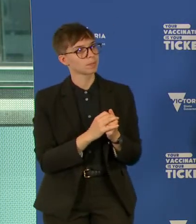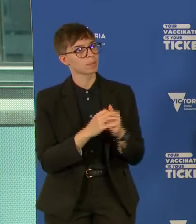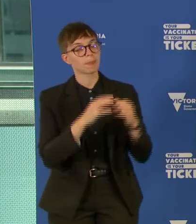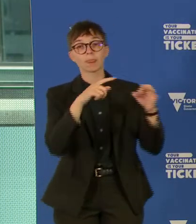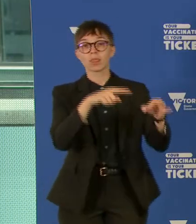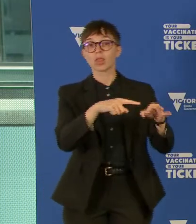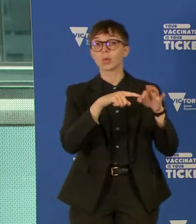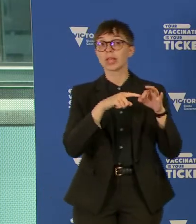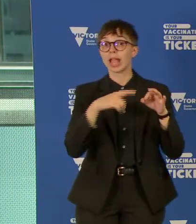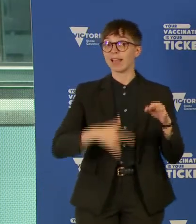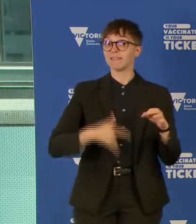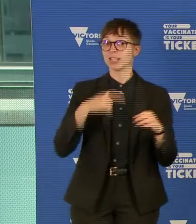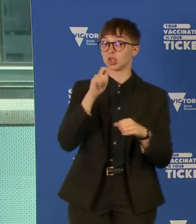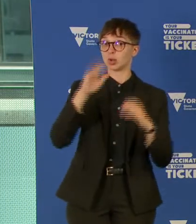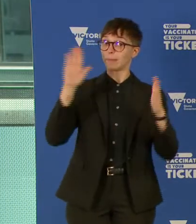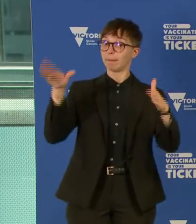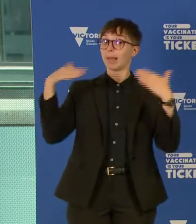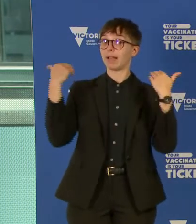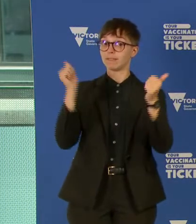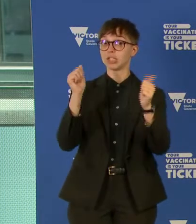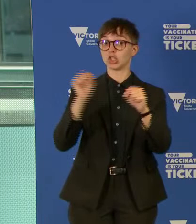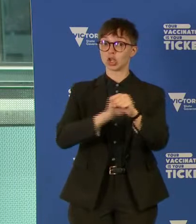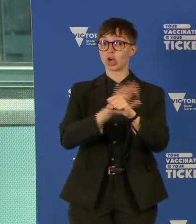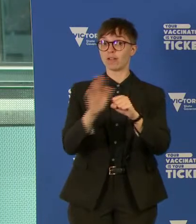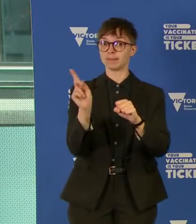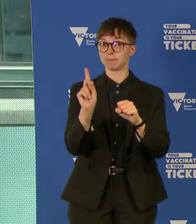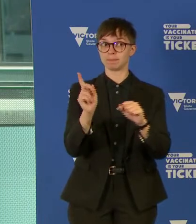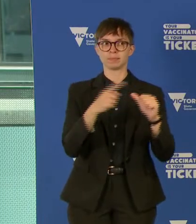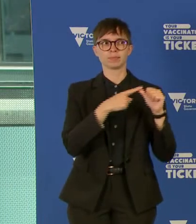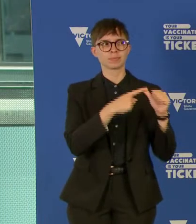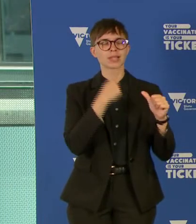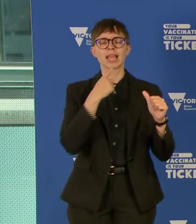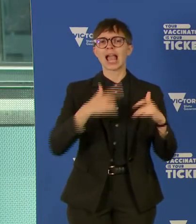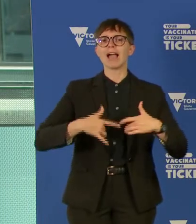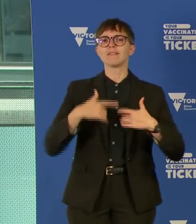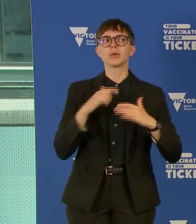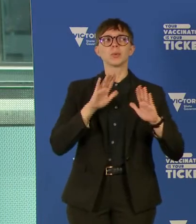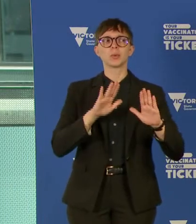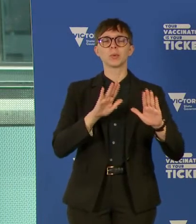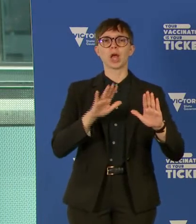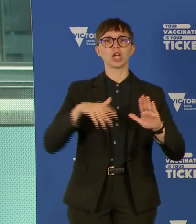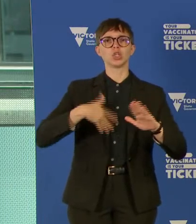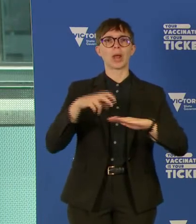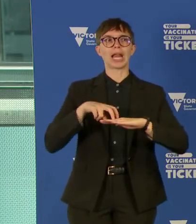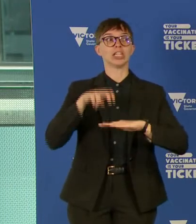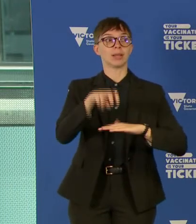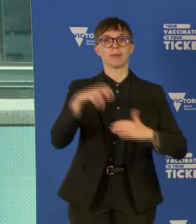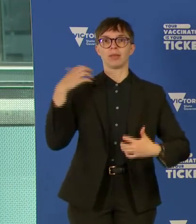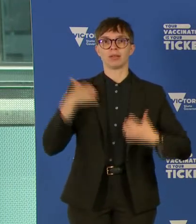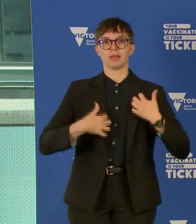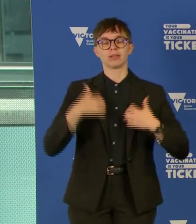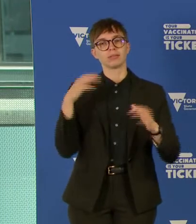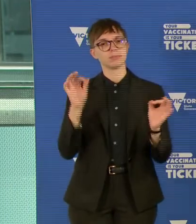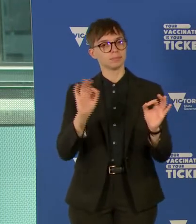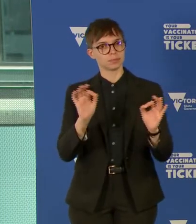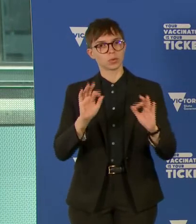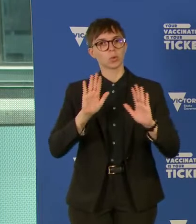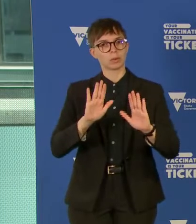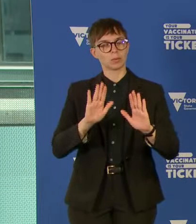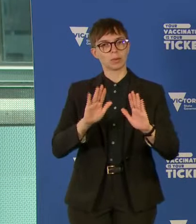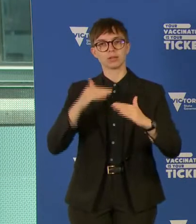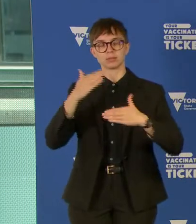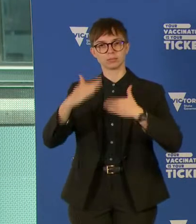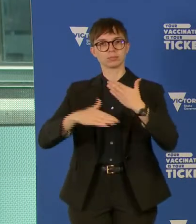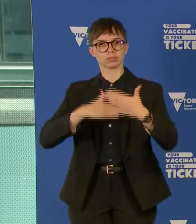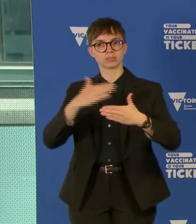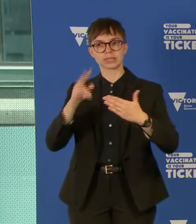out? I think it's more steady as she goes now than it's ever been. But none of us should be complacent about what future challenges